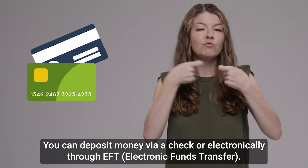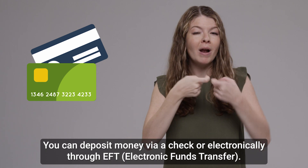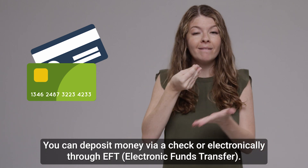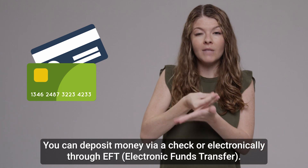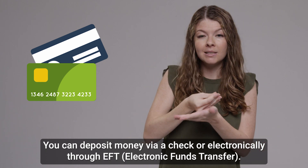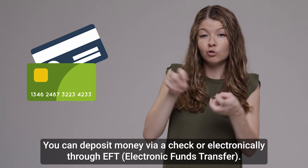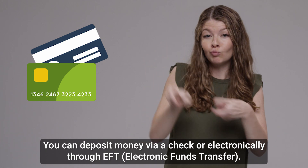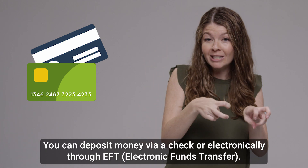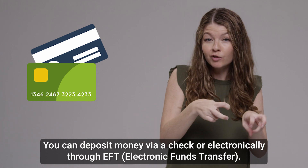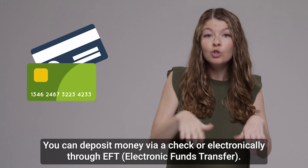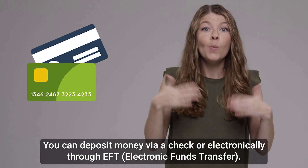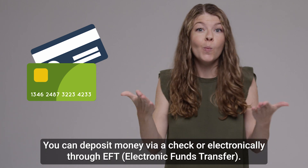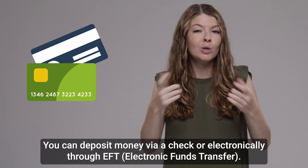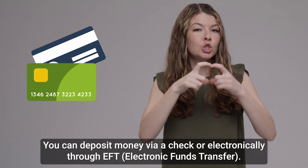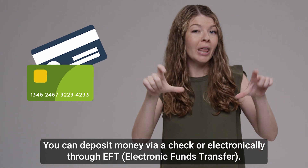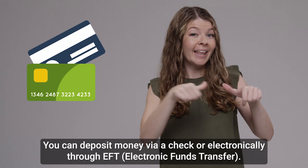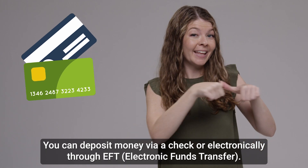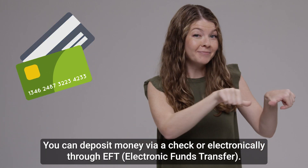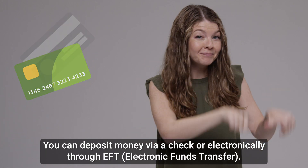through EFT, electronic funds transfer.